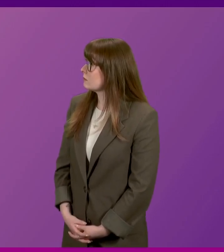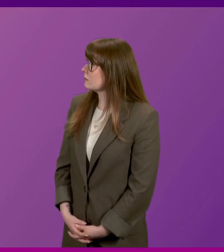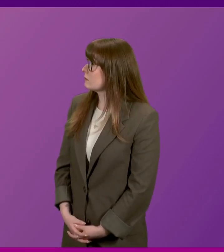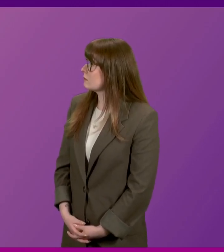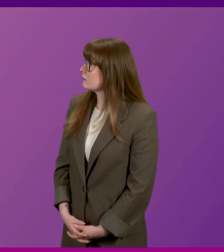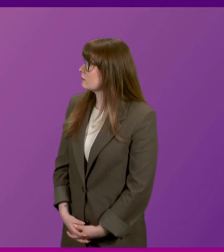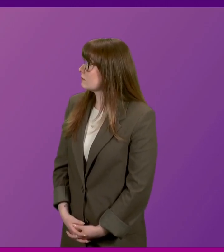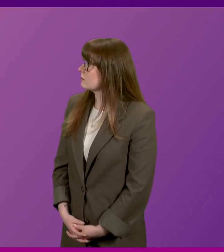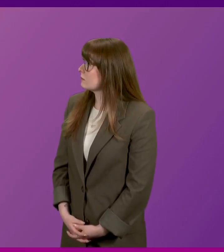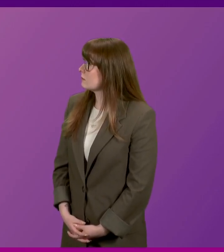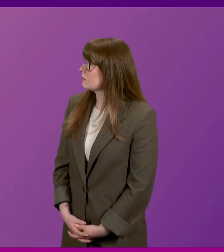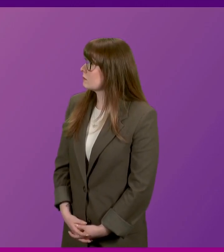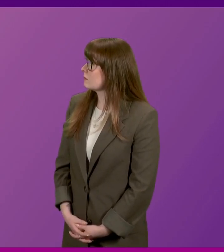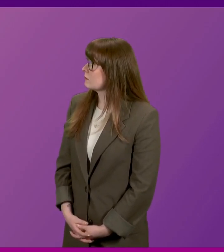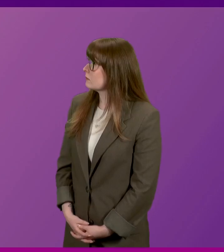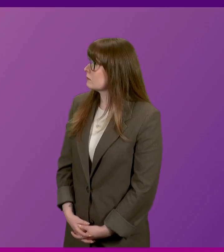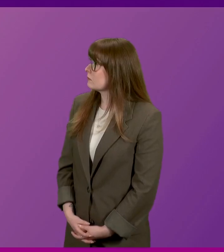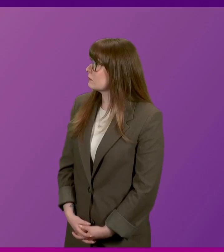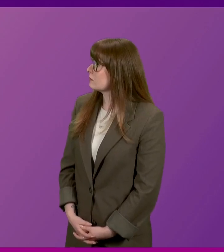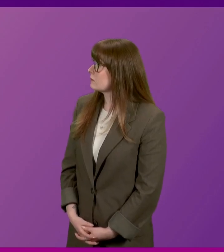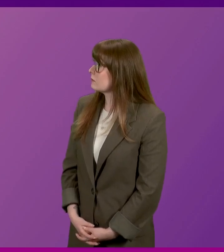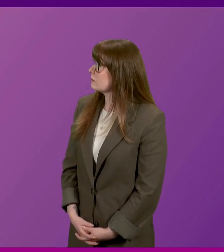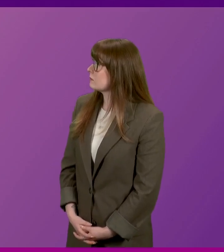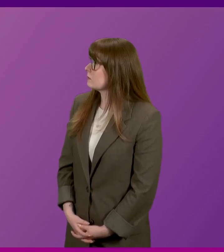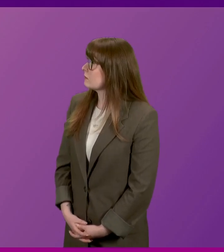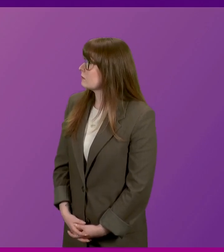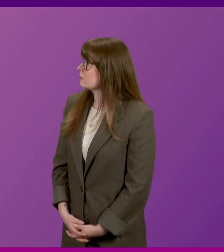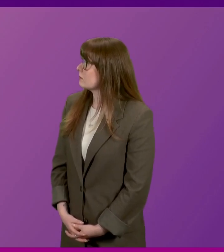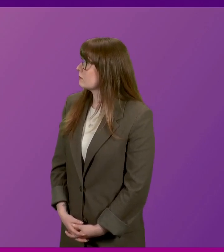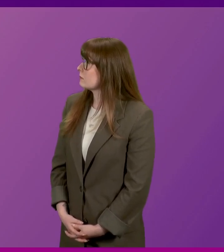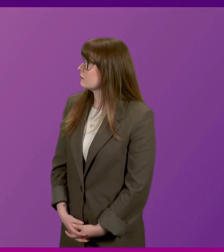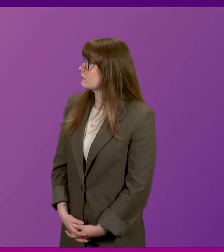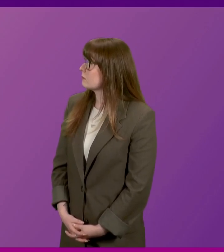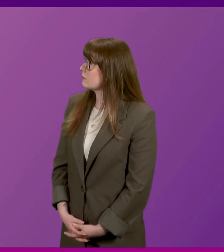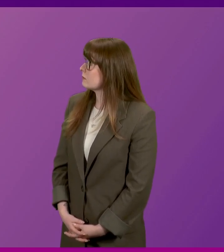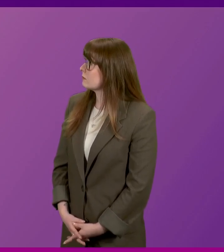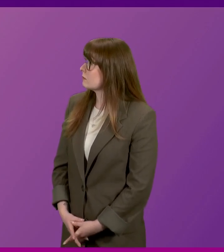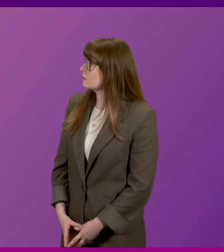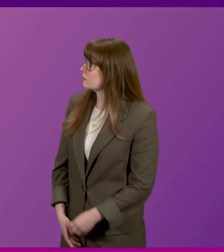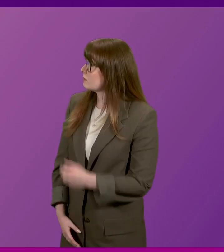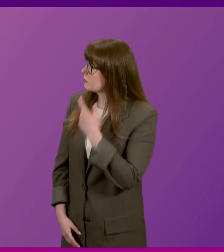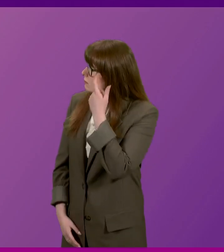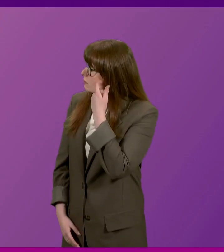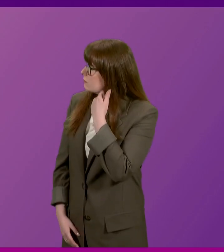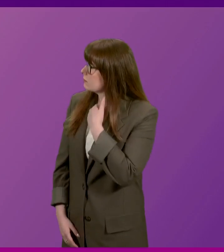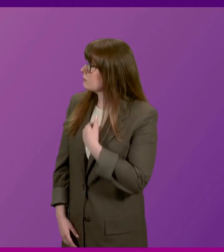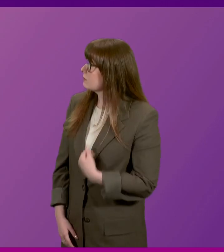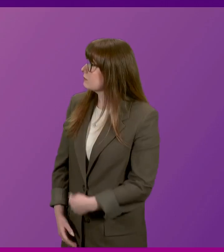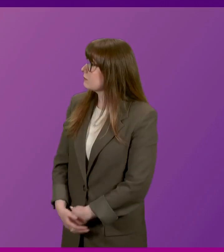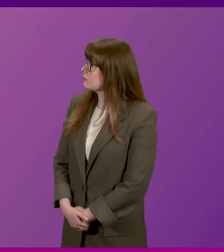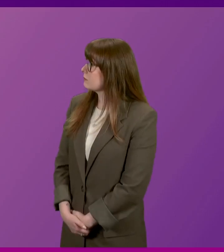more workshops all over Scotland to address this issue. And then once these kinds of workshops